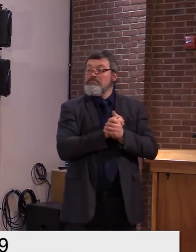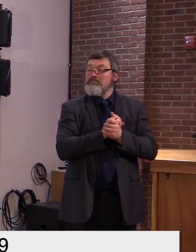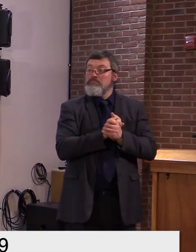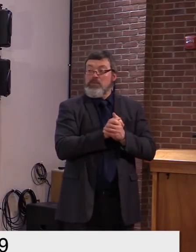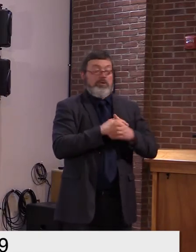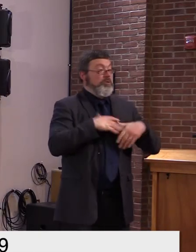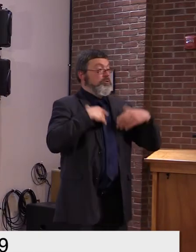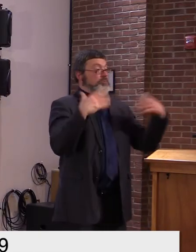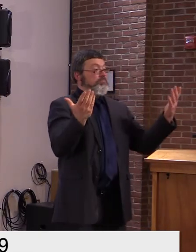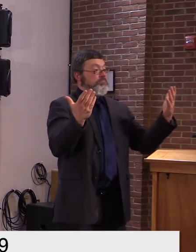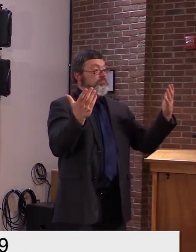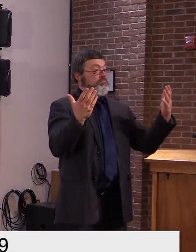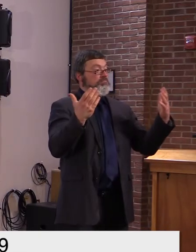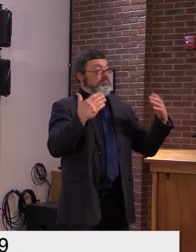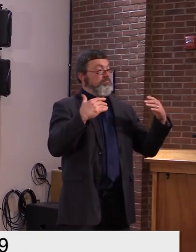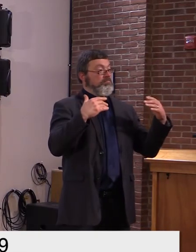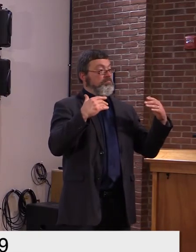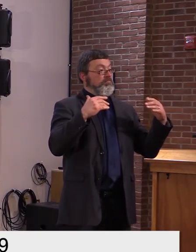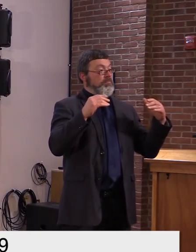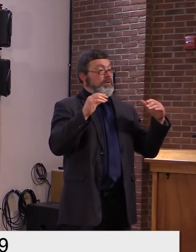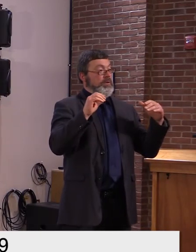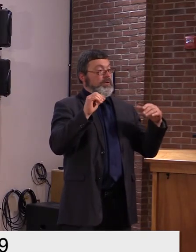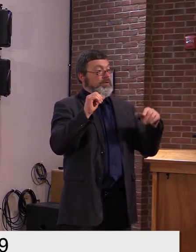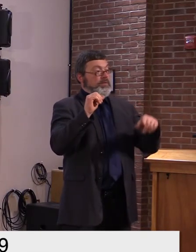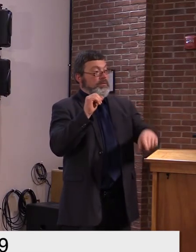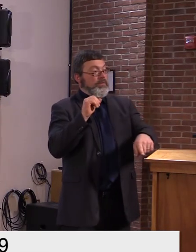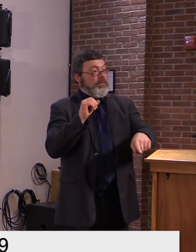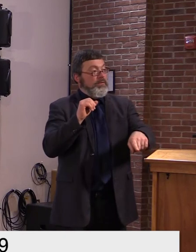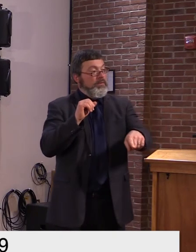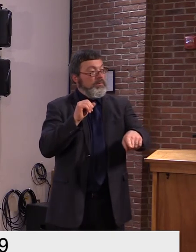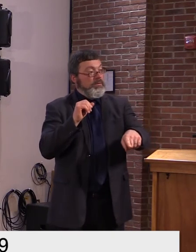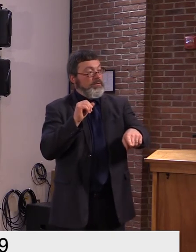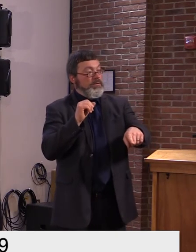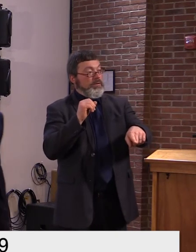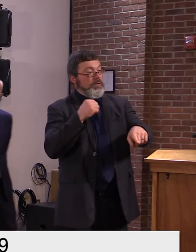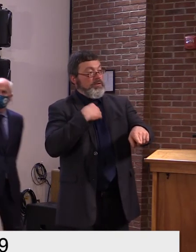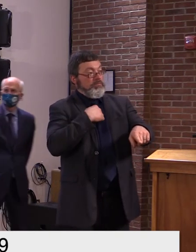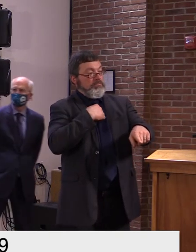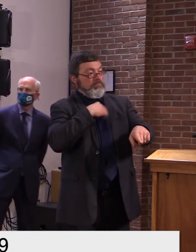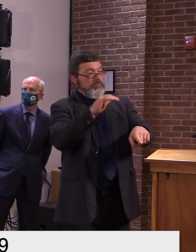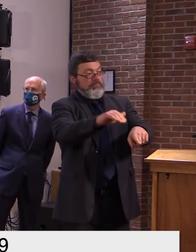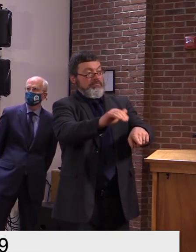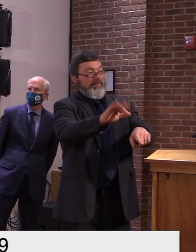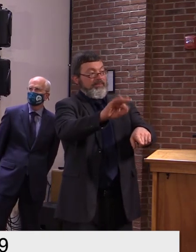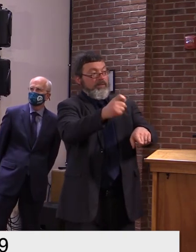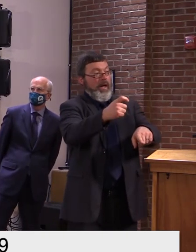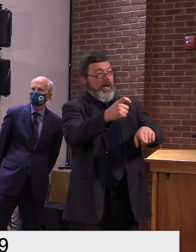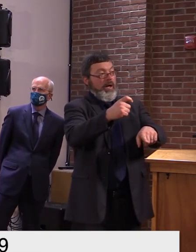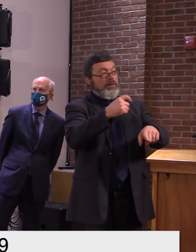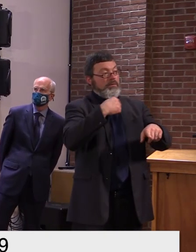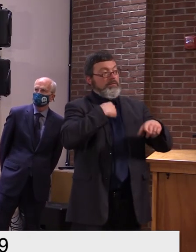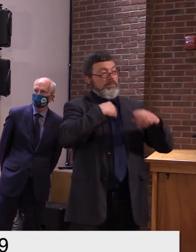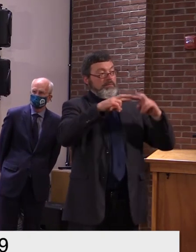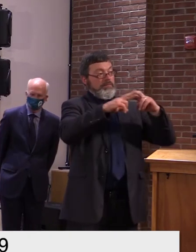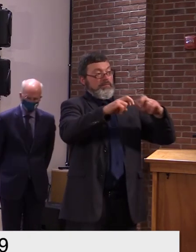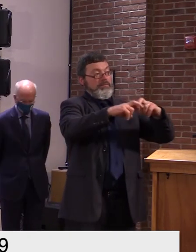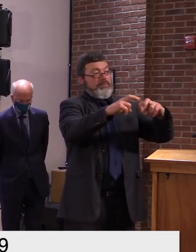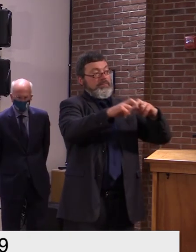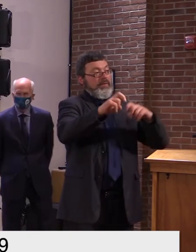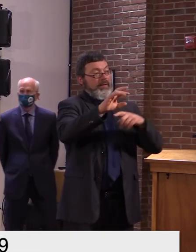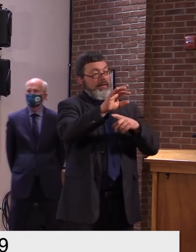Steve, I did want to tell you, I meant to tell you on Friday that we did look into the recycling of the styrofoam packaging,